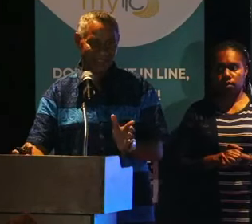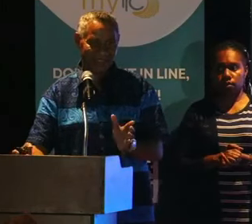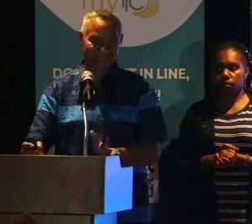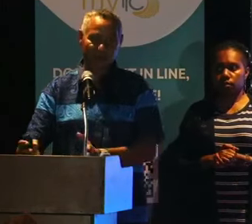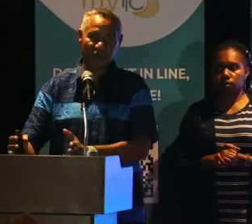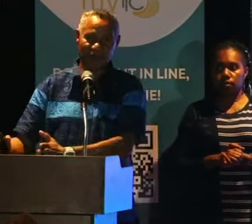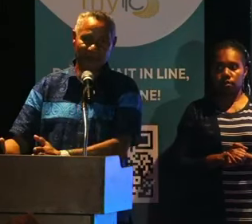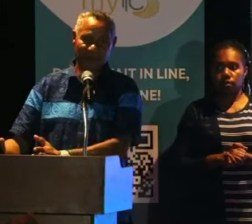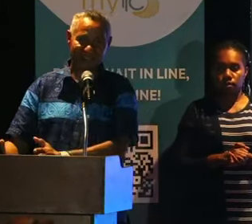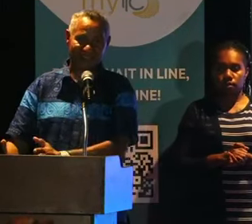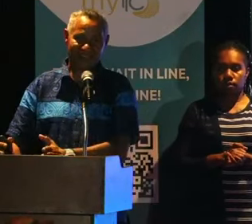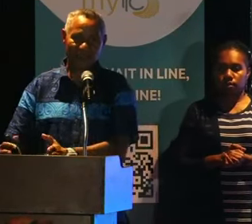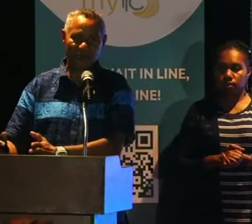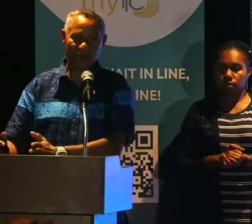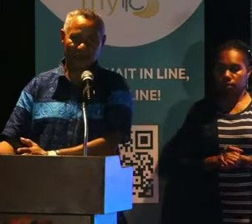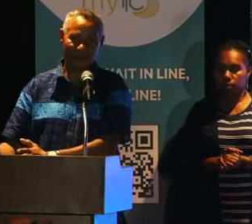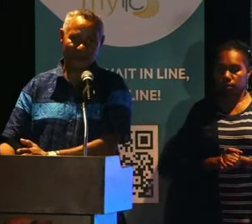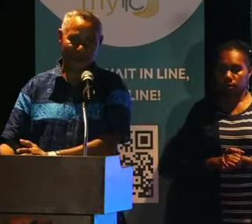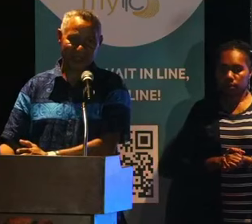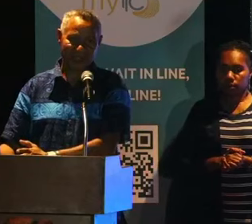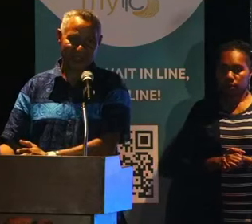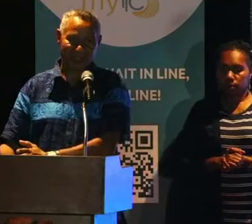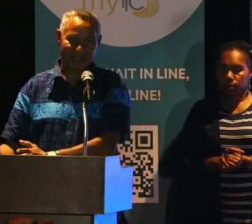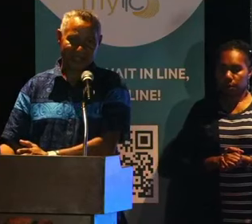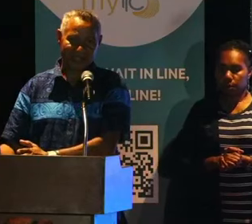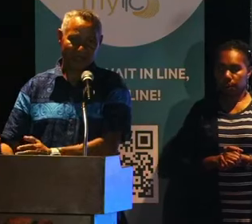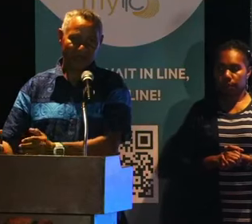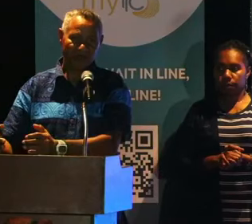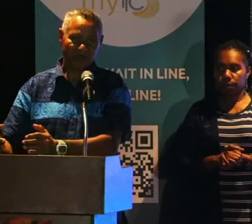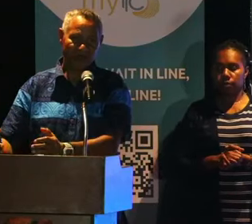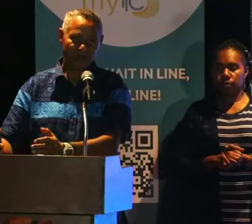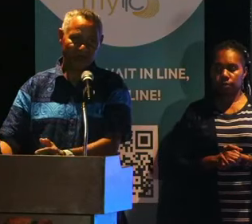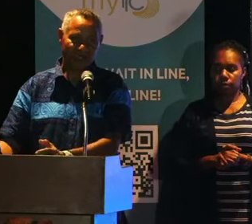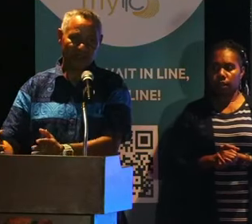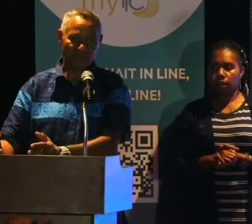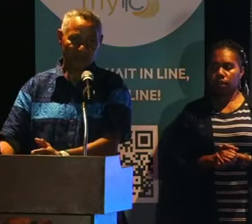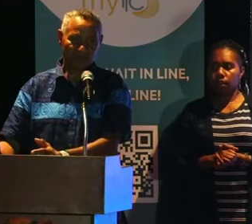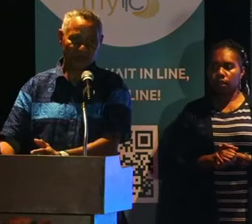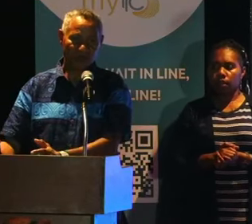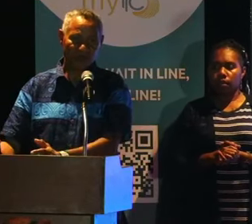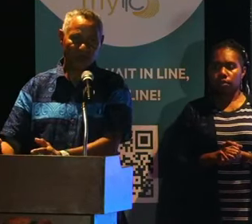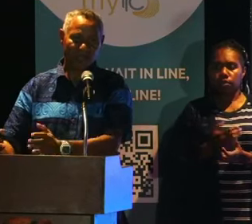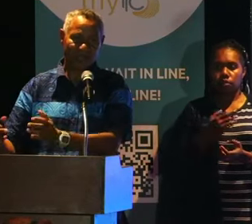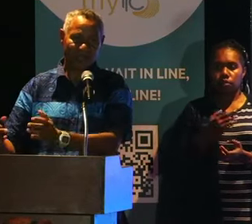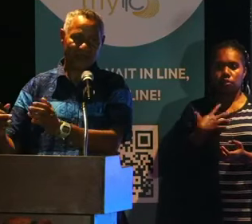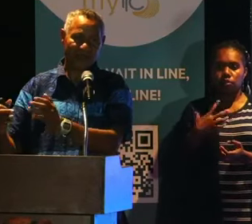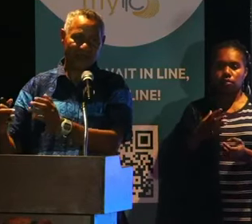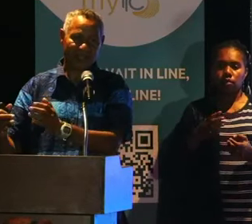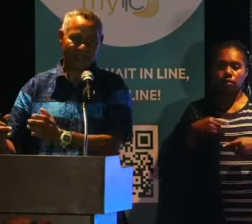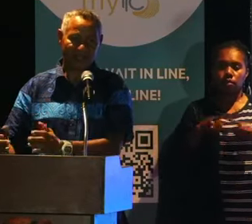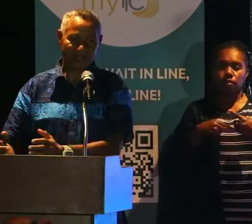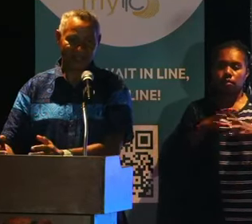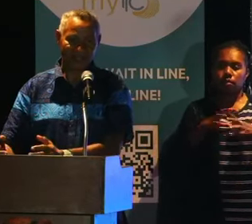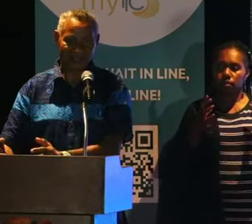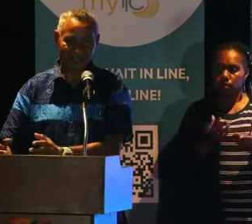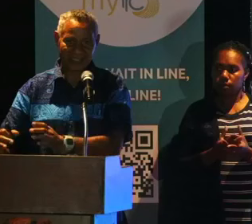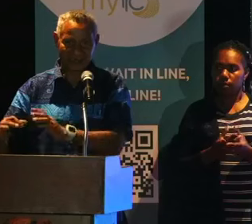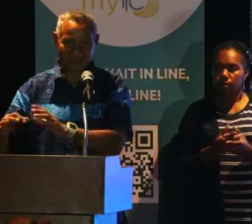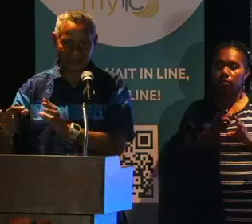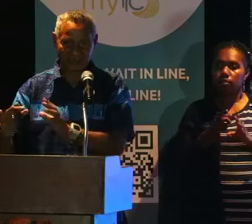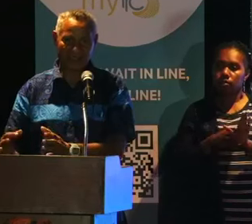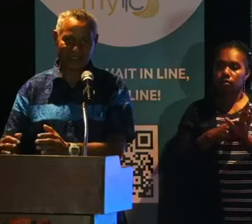but it's a group. It's into group. That rural people or youths or agricultural